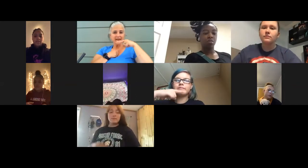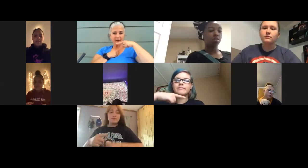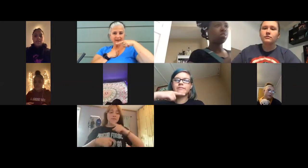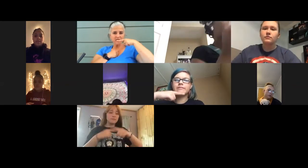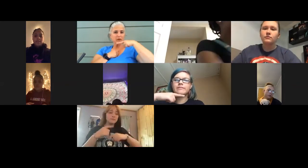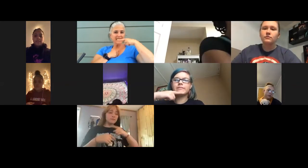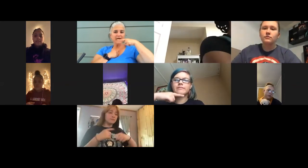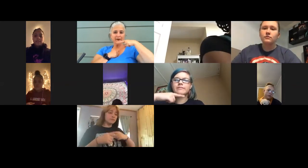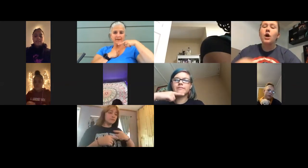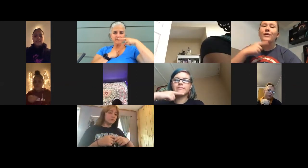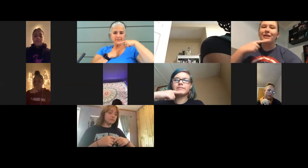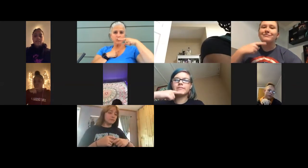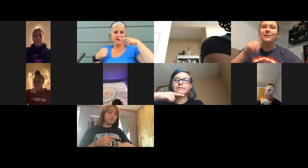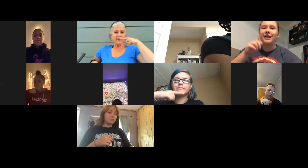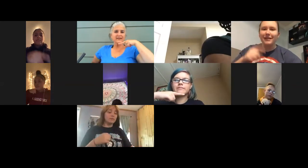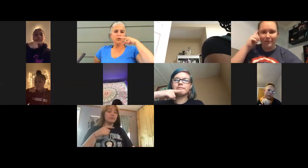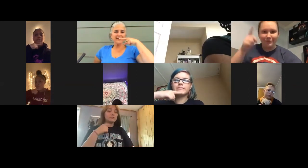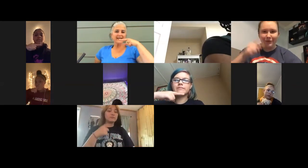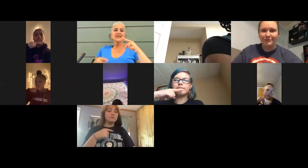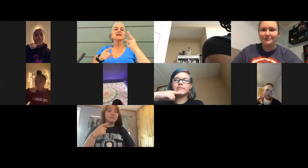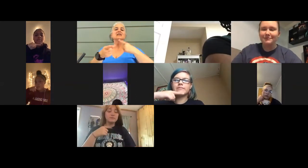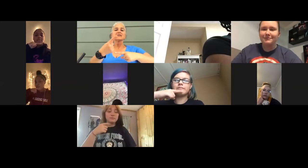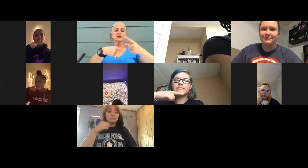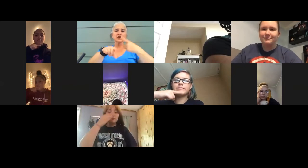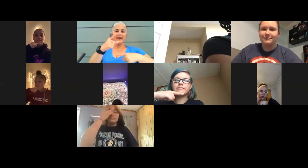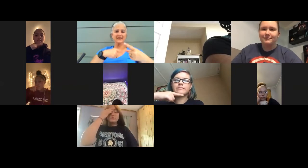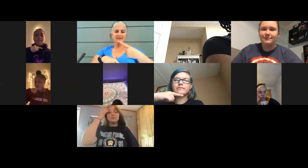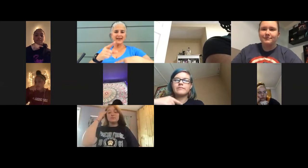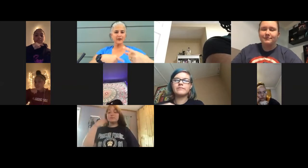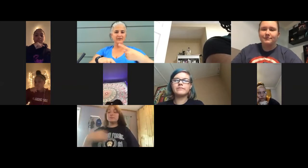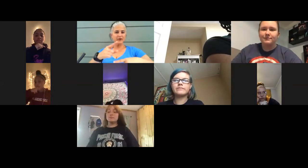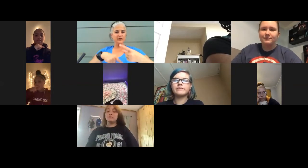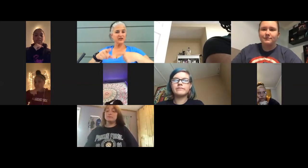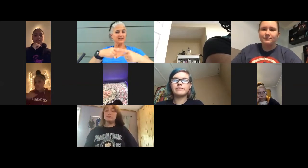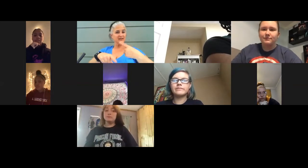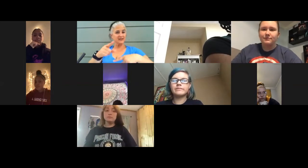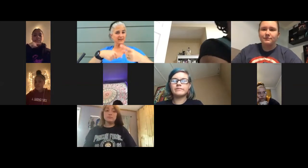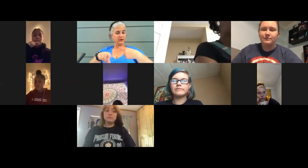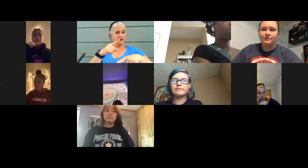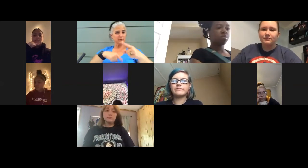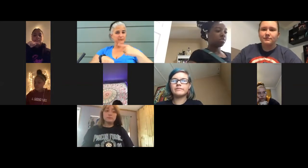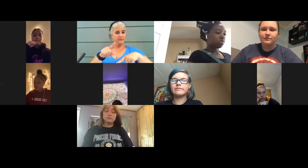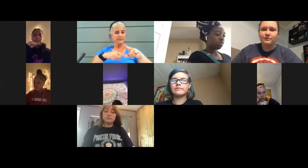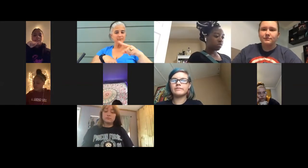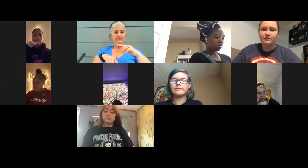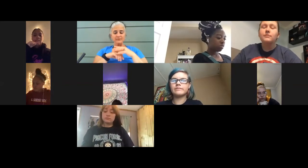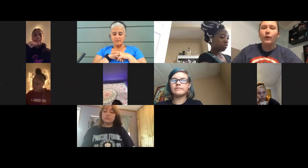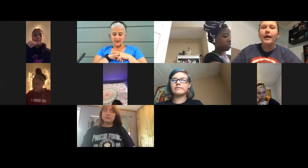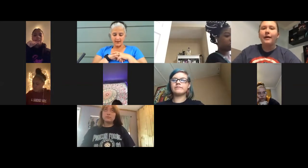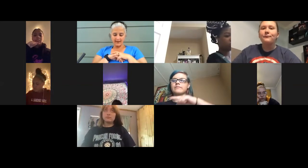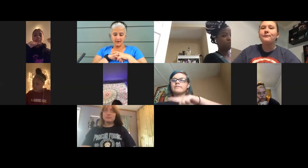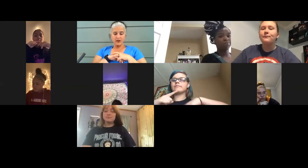Just one hand. Hearing is one hand. 2 hands down in front of your chest is sign language.